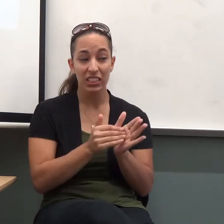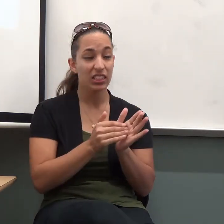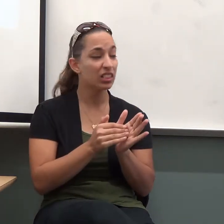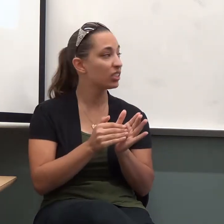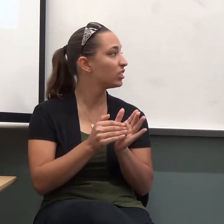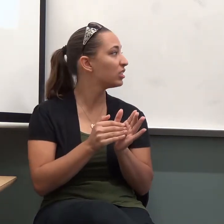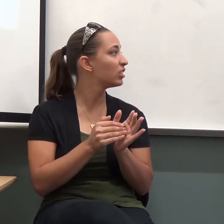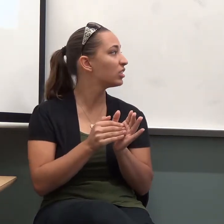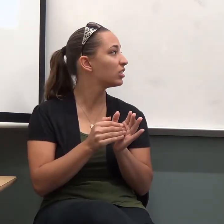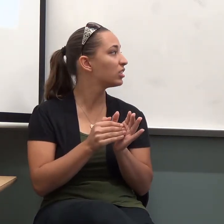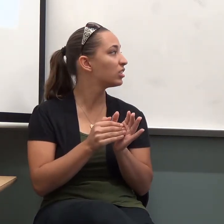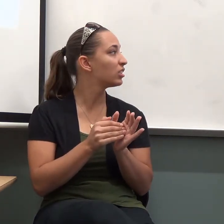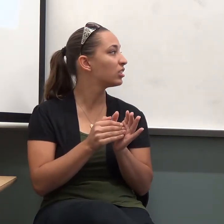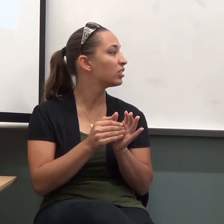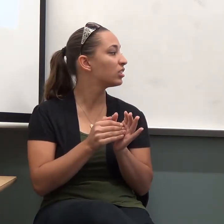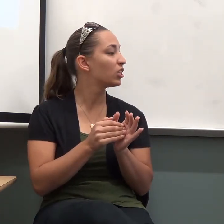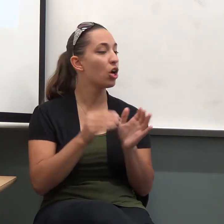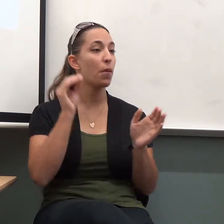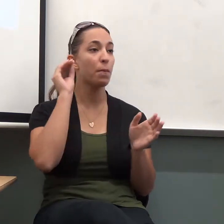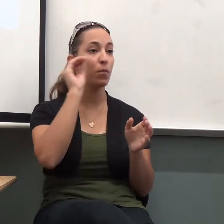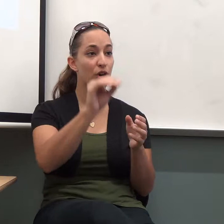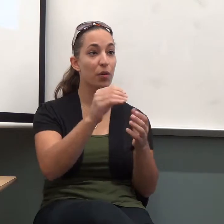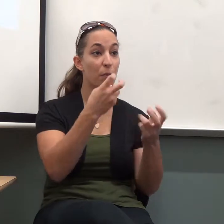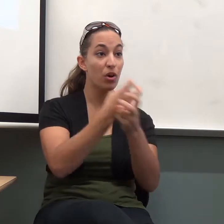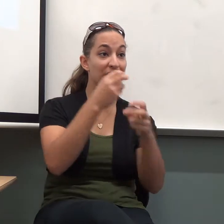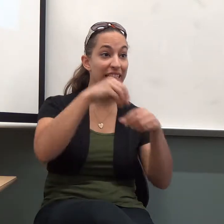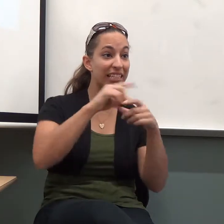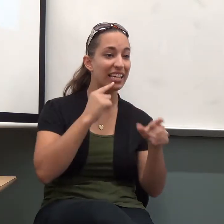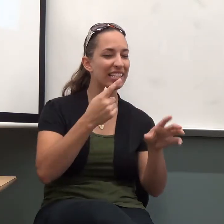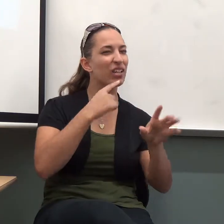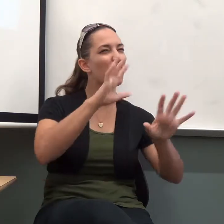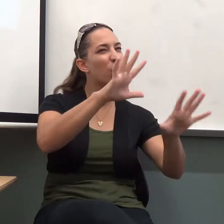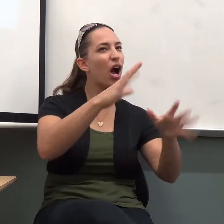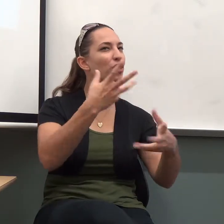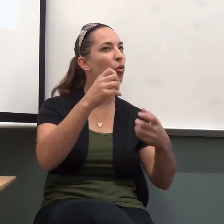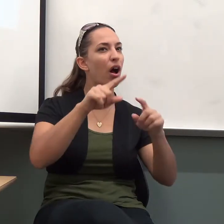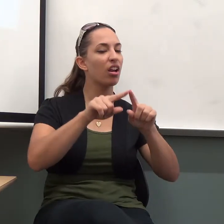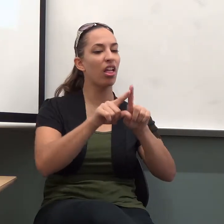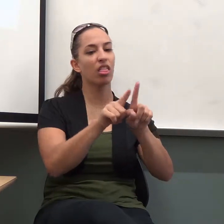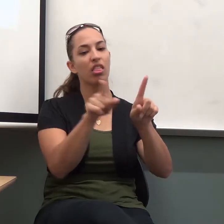But we're not talking about that because then we're getting too far away from our original statement. So we're saying strangers often give